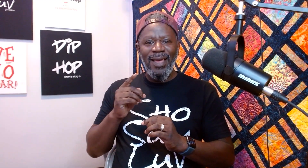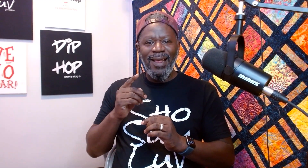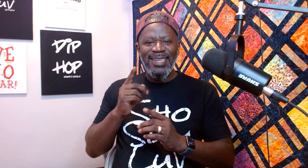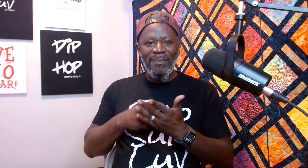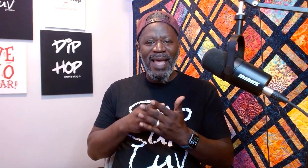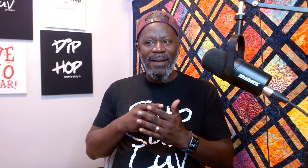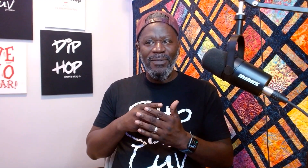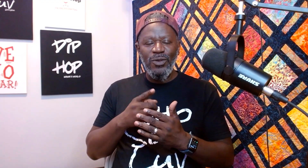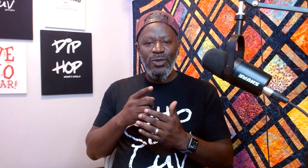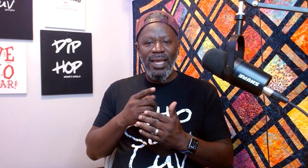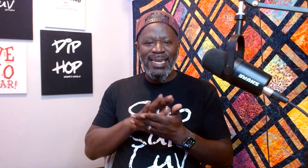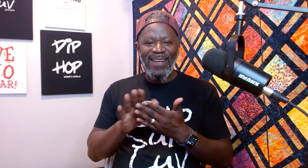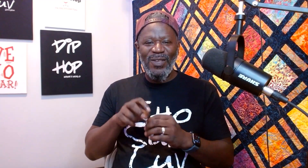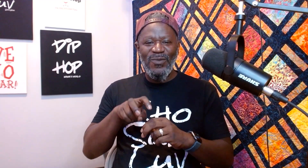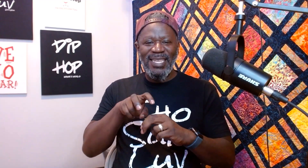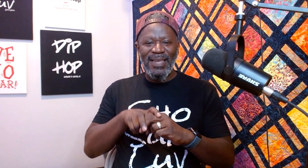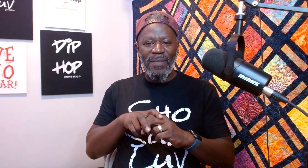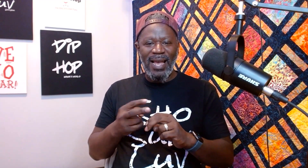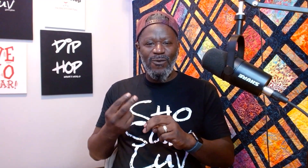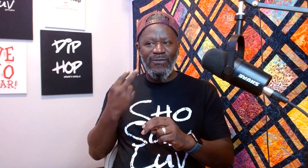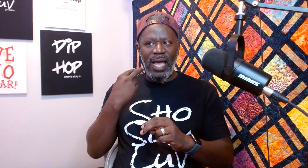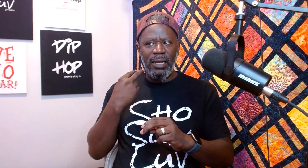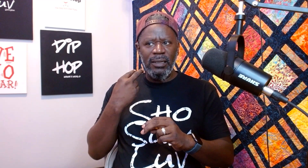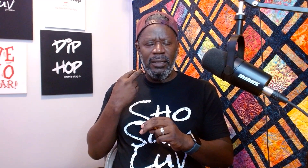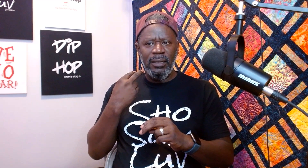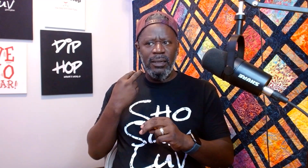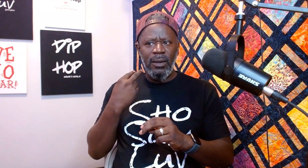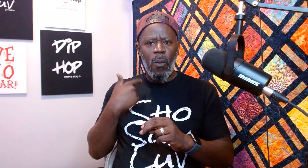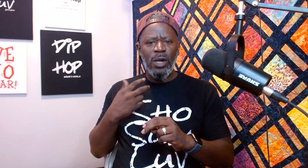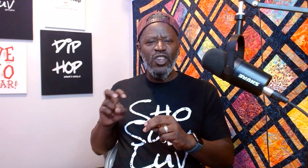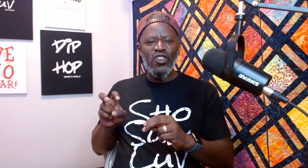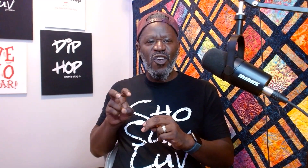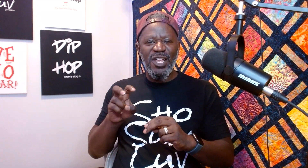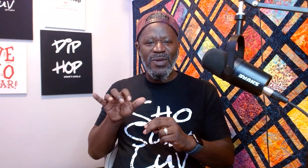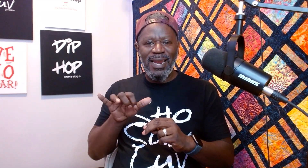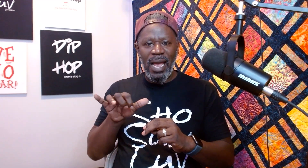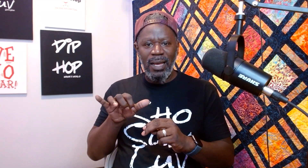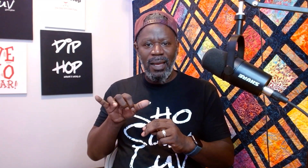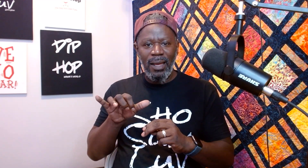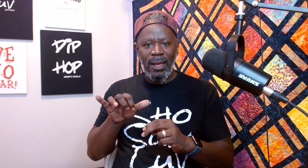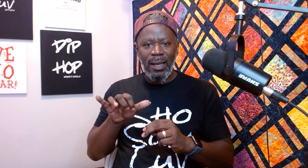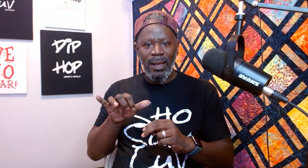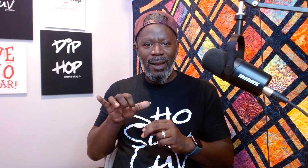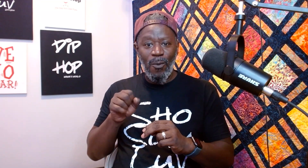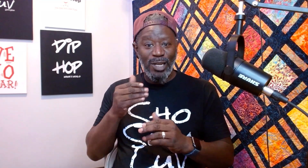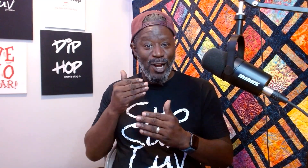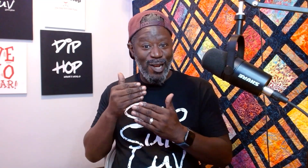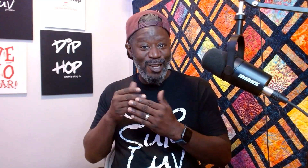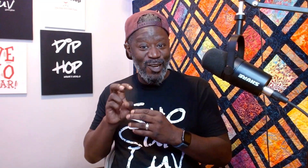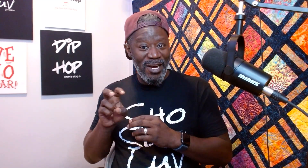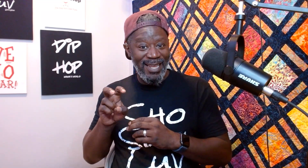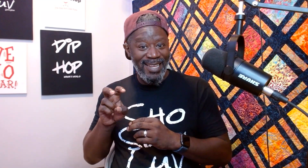then sometimes it's nice for you to sit back and reflect what the journey was like. Was